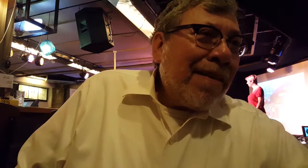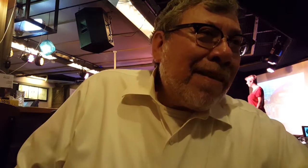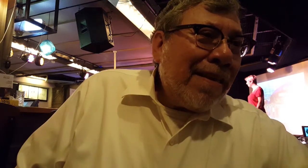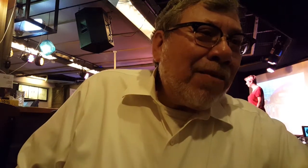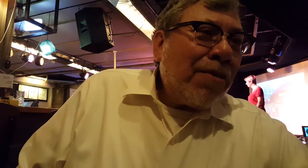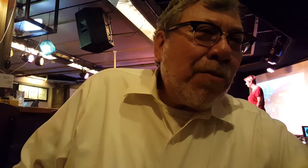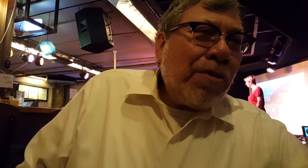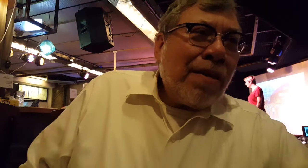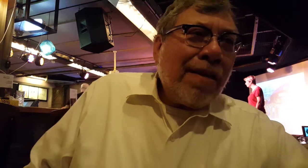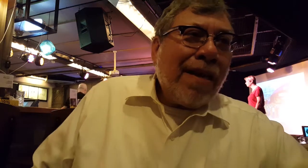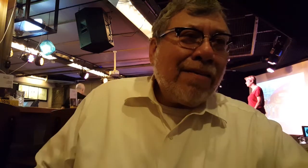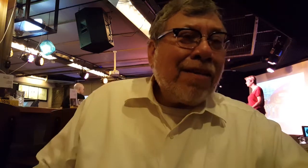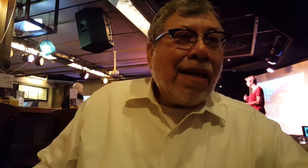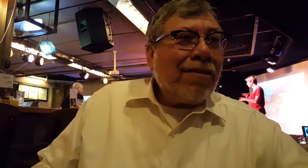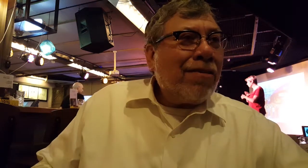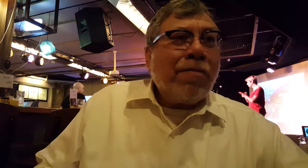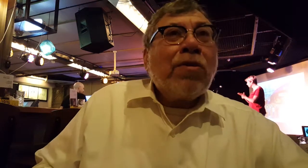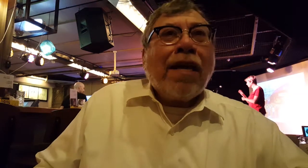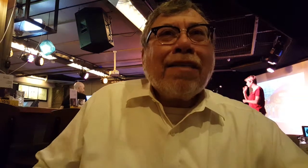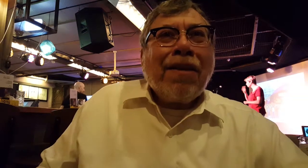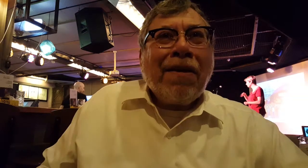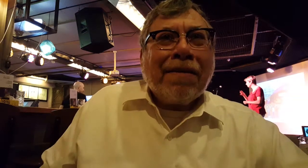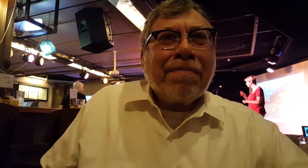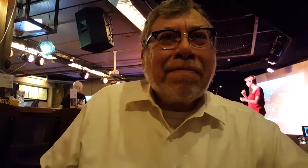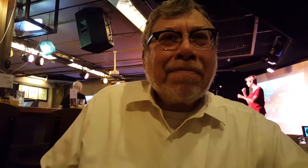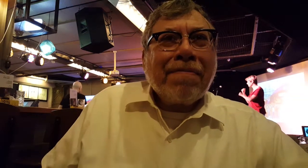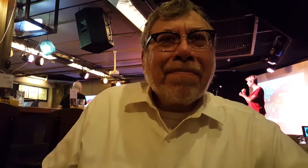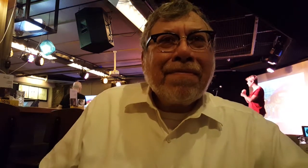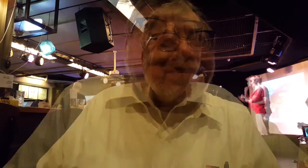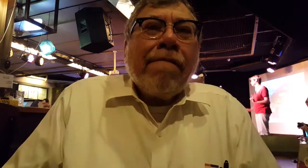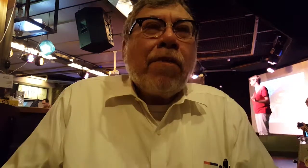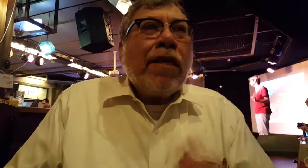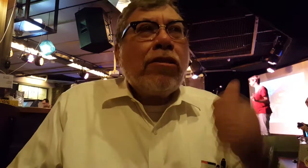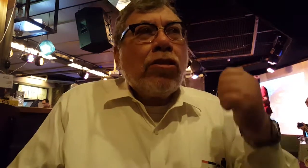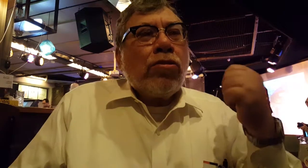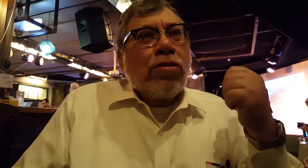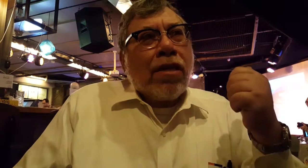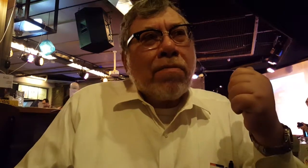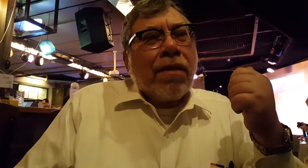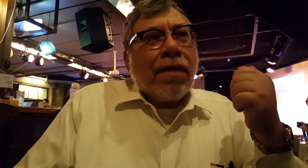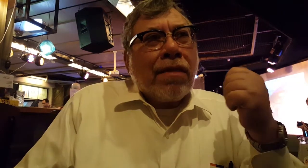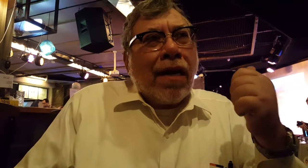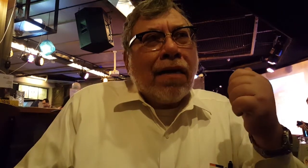in your community and communicate in sign. But he's going to do something, Doug,